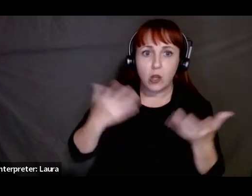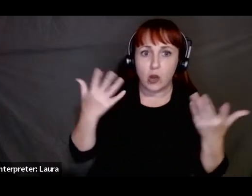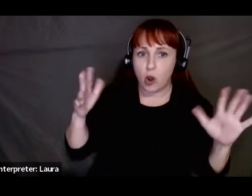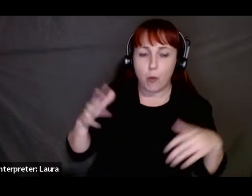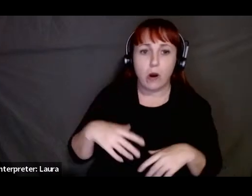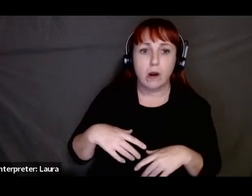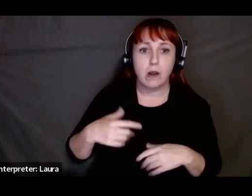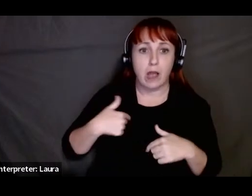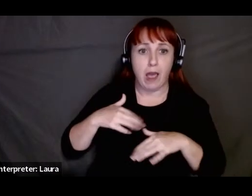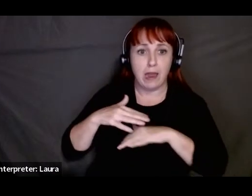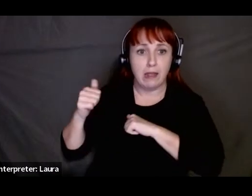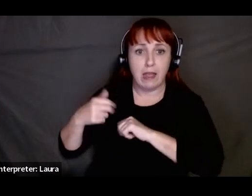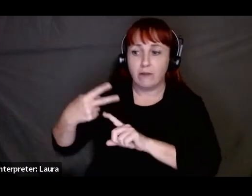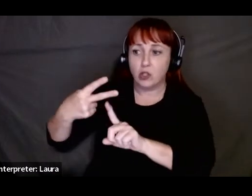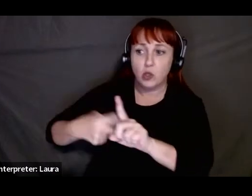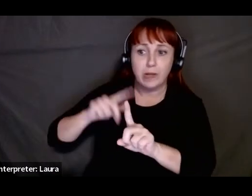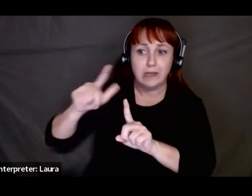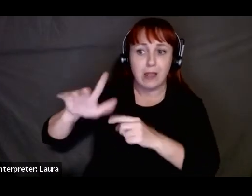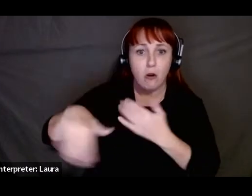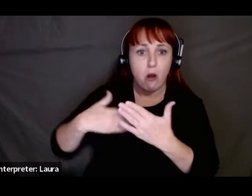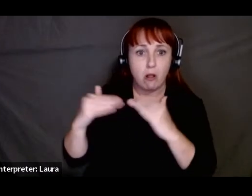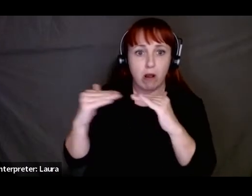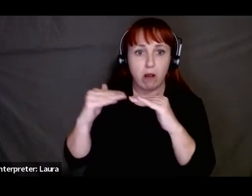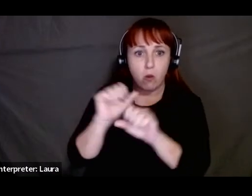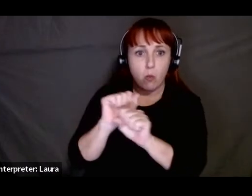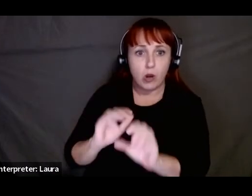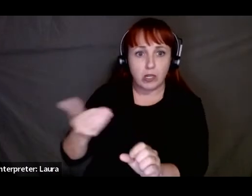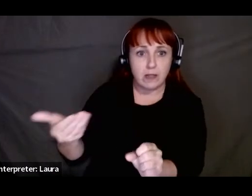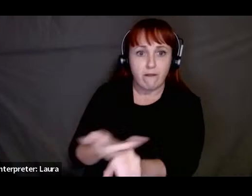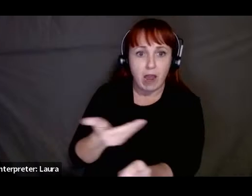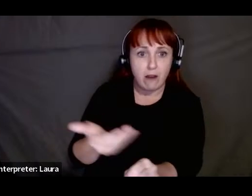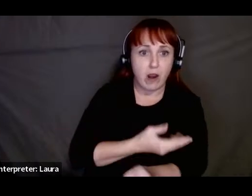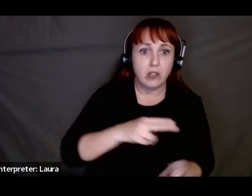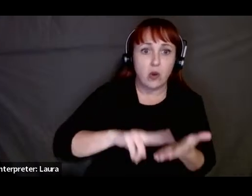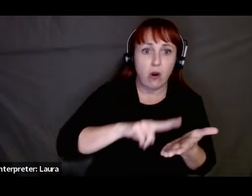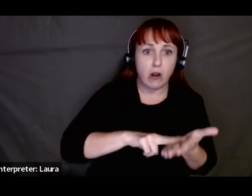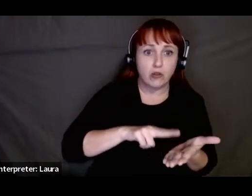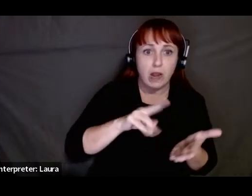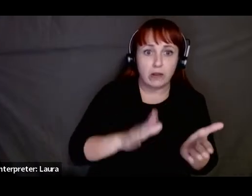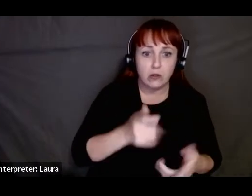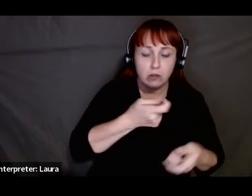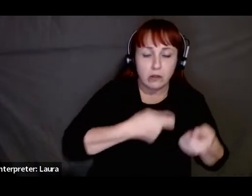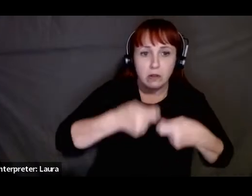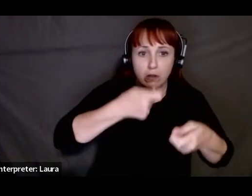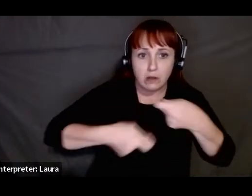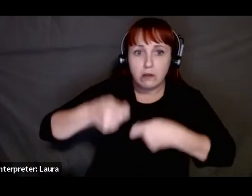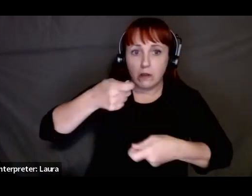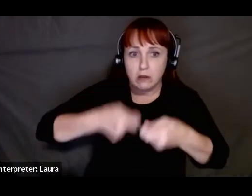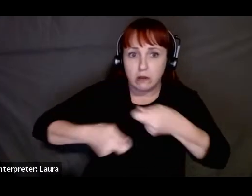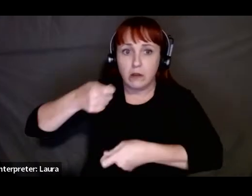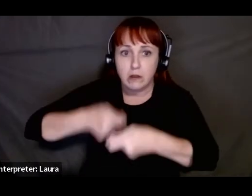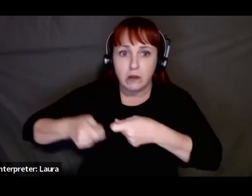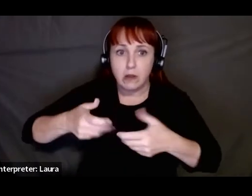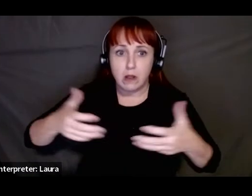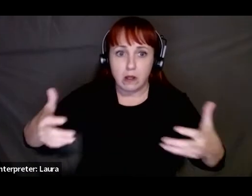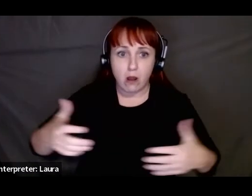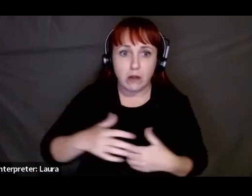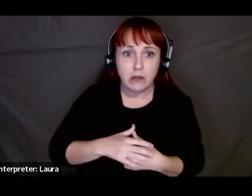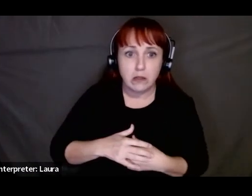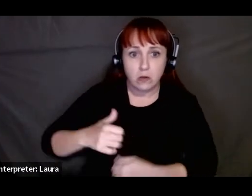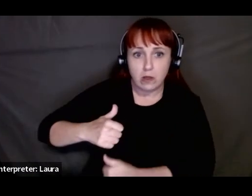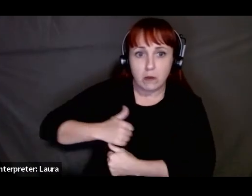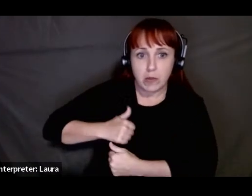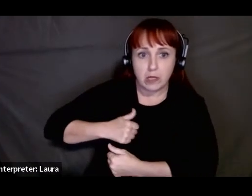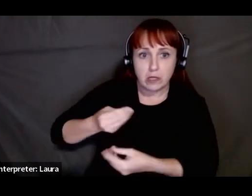I left, effectively got fired. The contract was changed over to Colorado Environmental Management of Military Mind, which